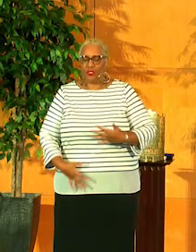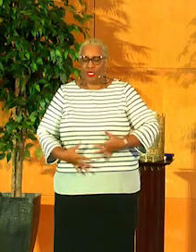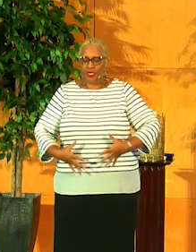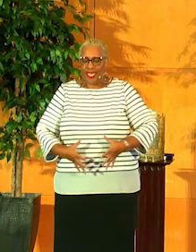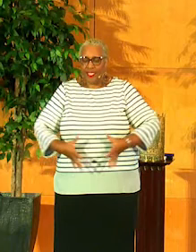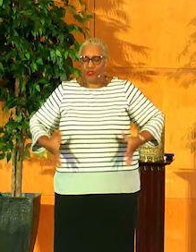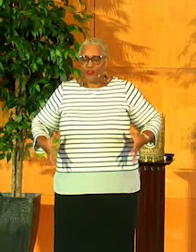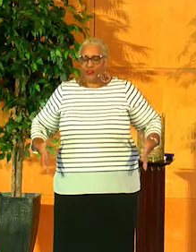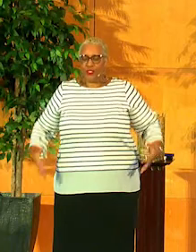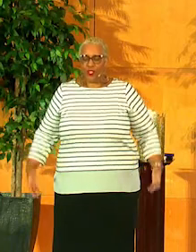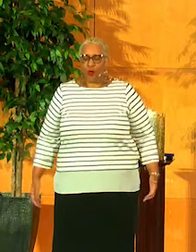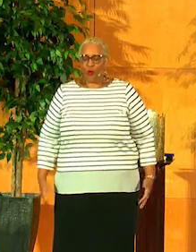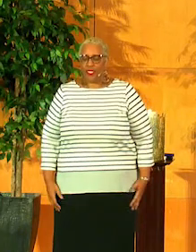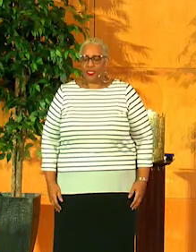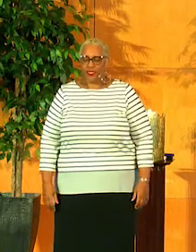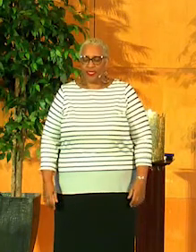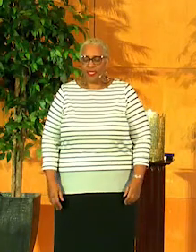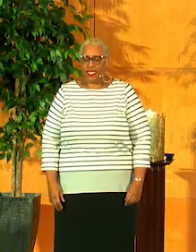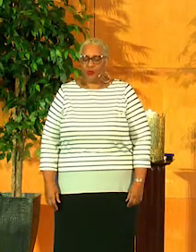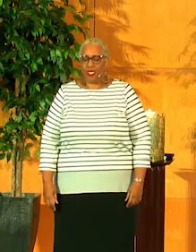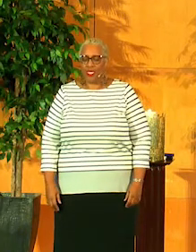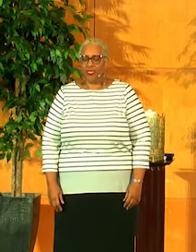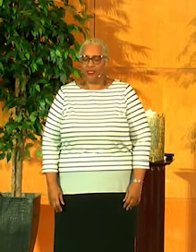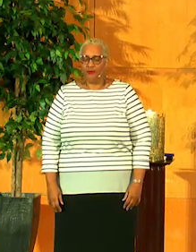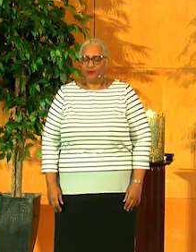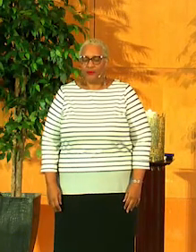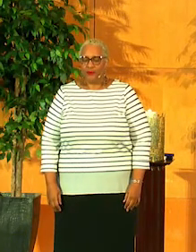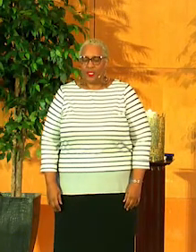have your energy field open as we